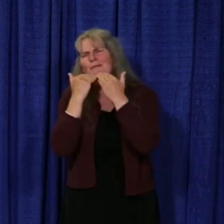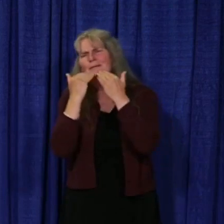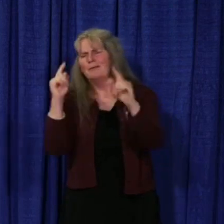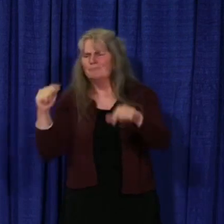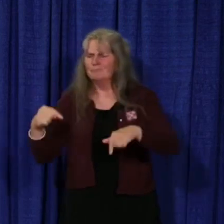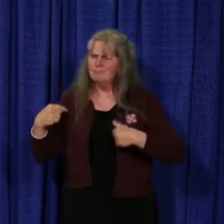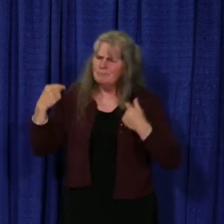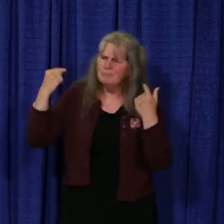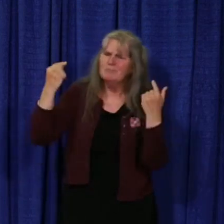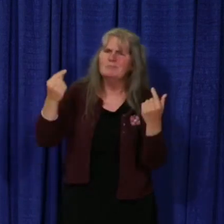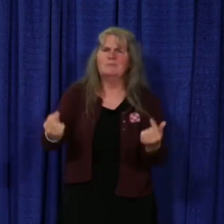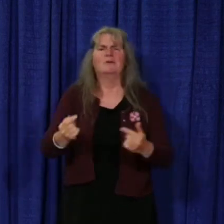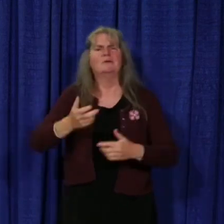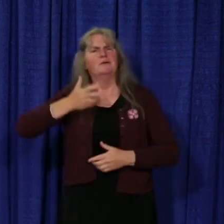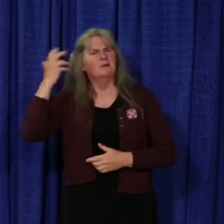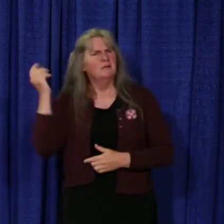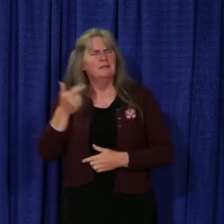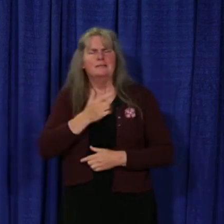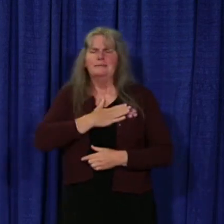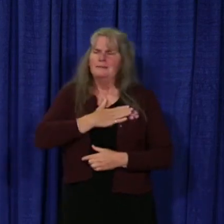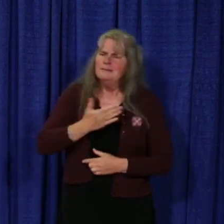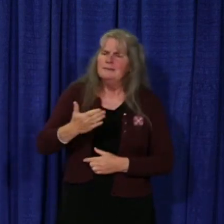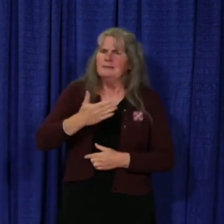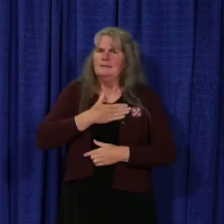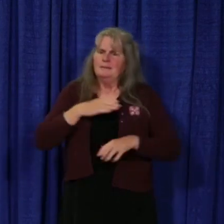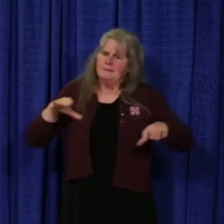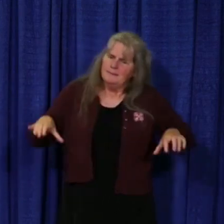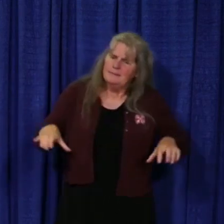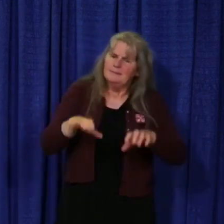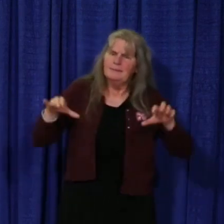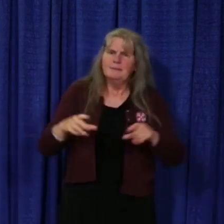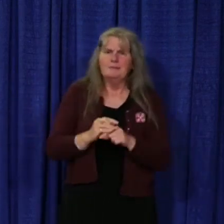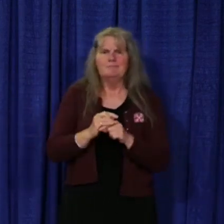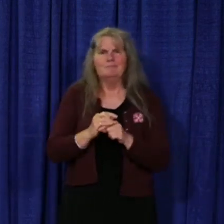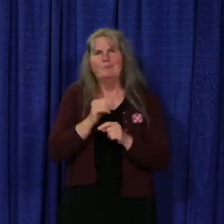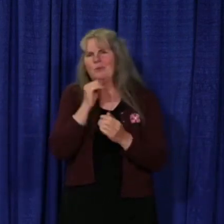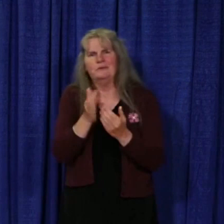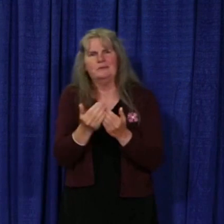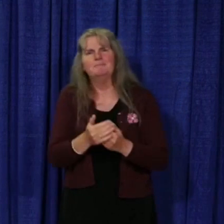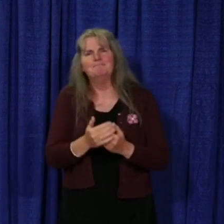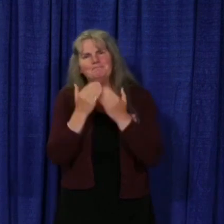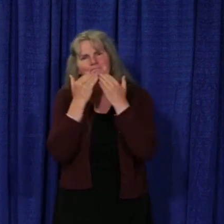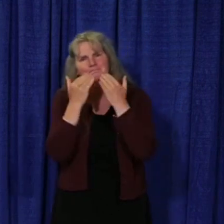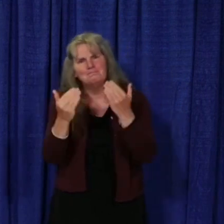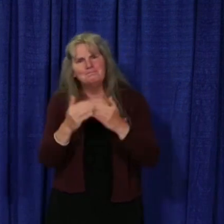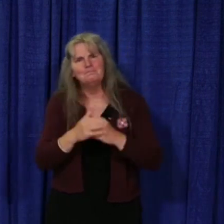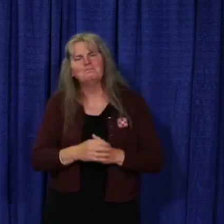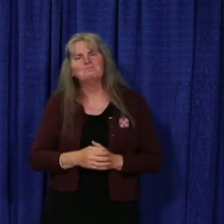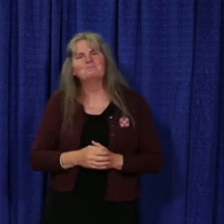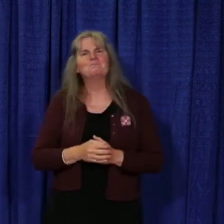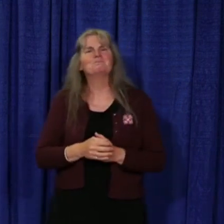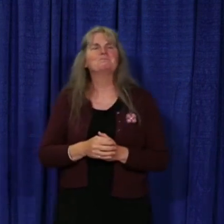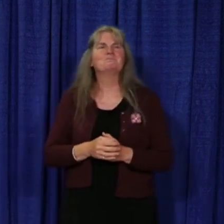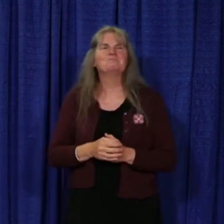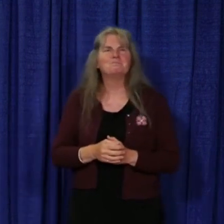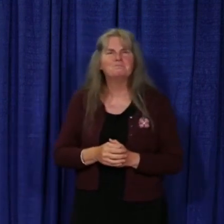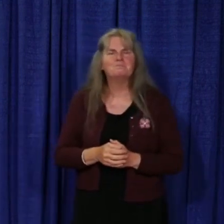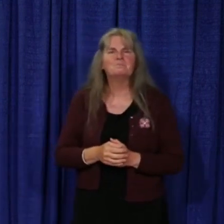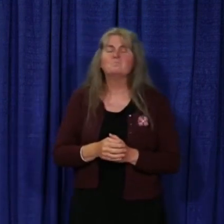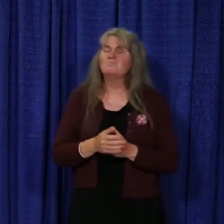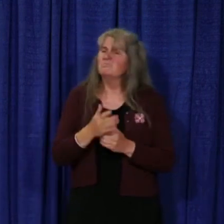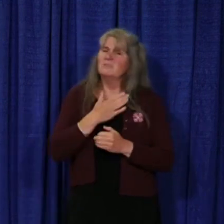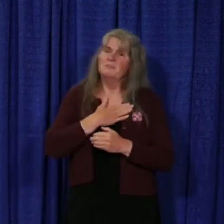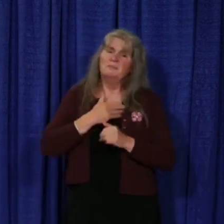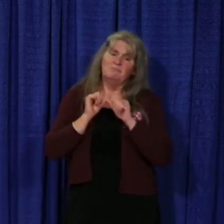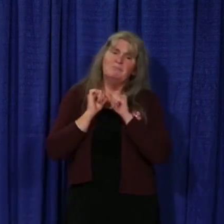We have made tremendous sacrifices, and that is not an easy thing to do. Thank you.